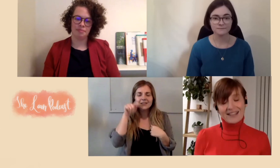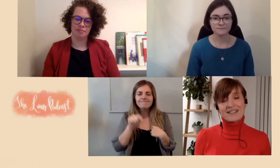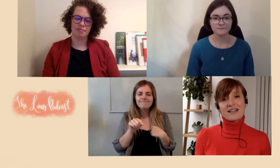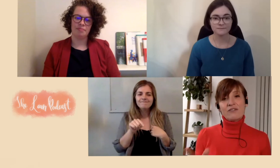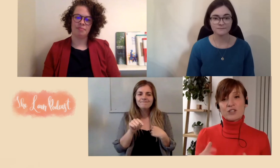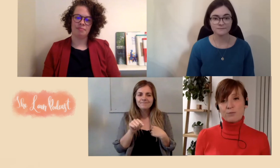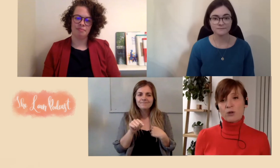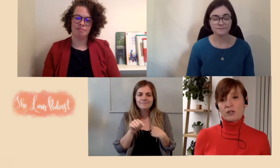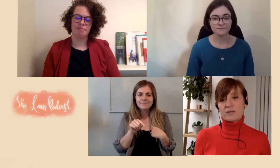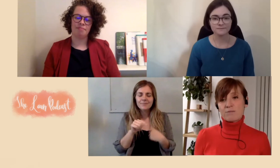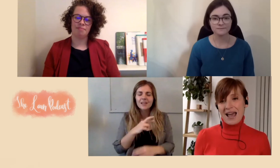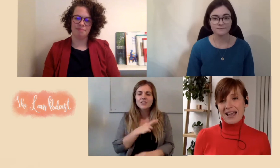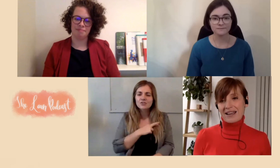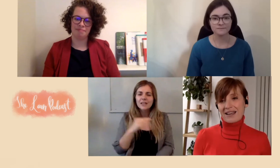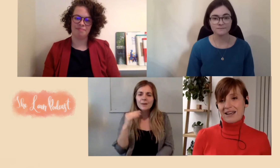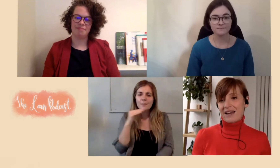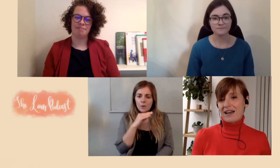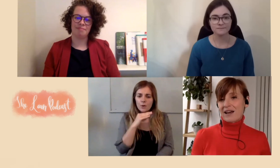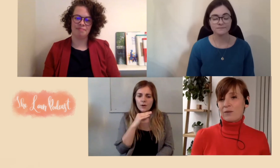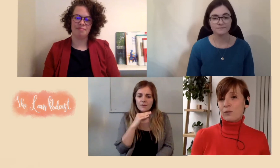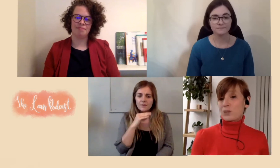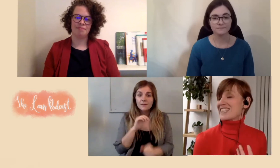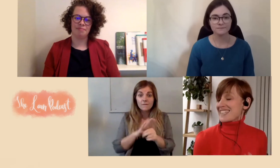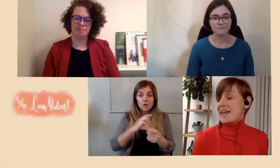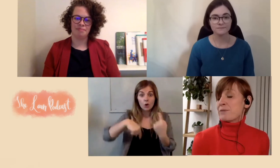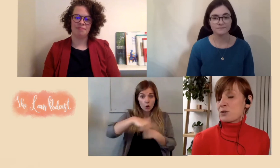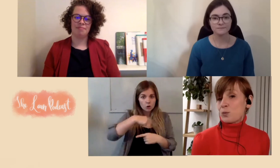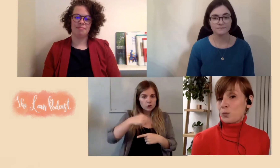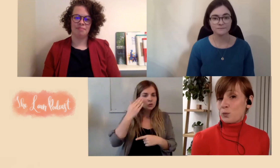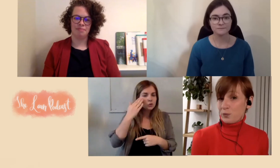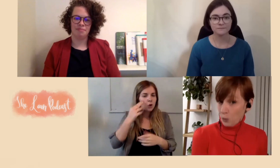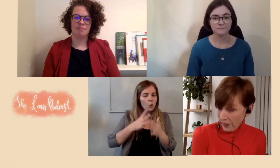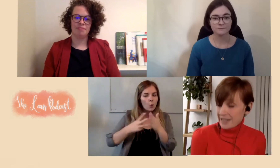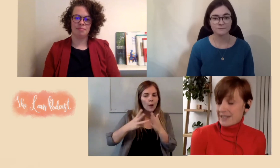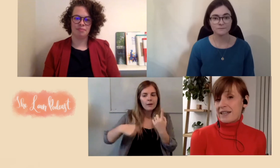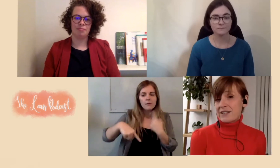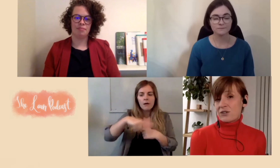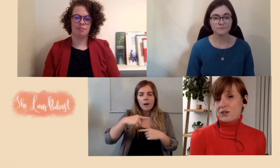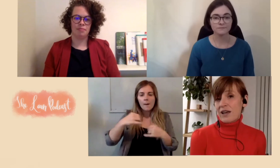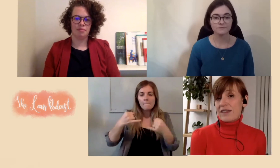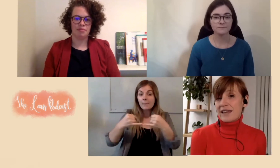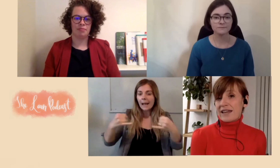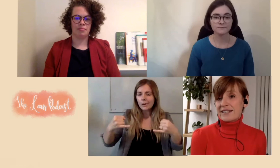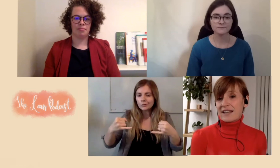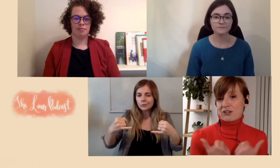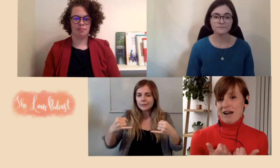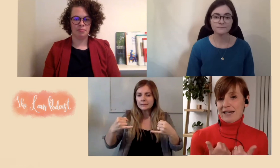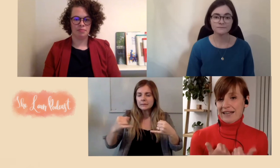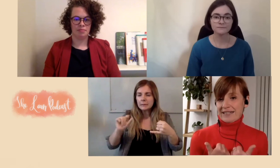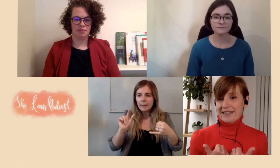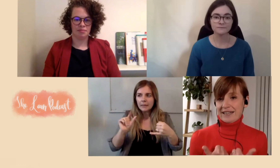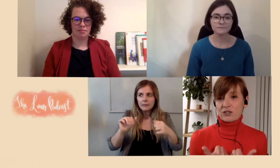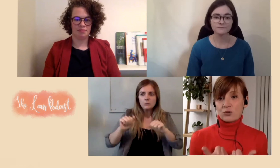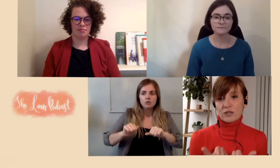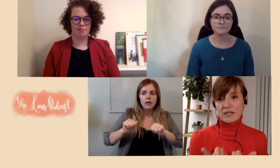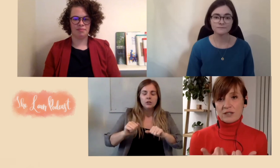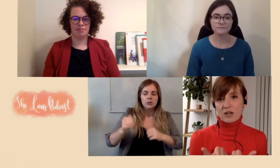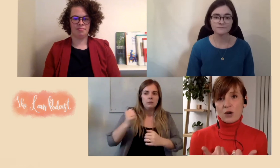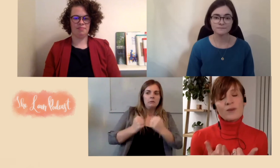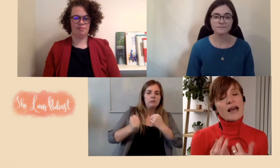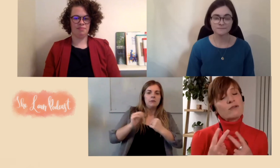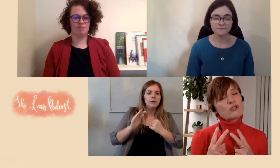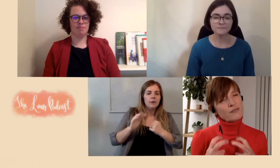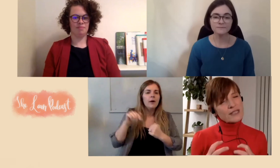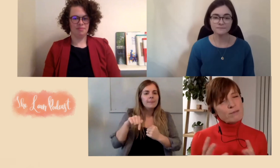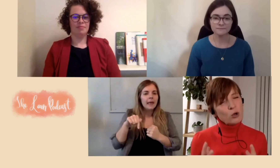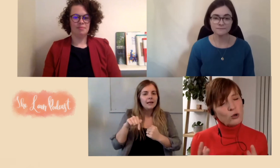we as interpreters need to have, which is, and because we're all different as well. And I know that interpreters do go